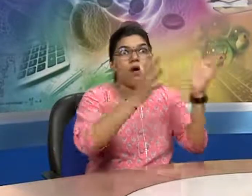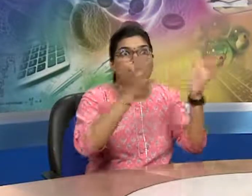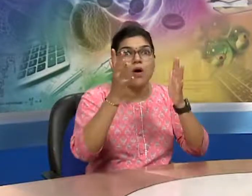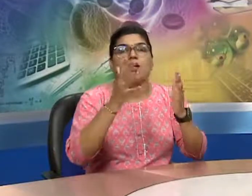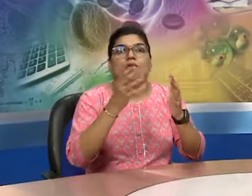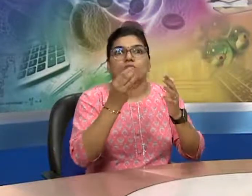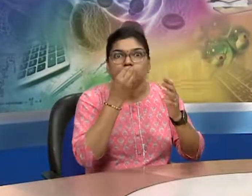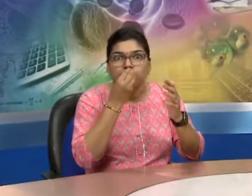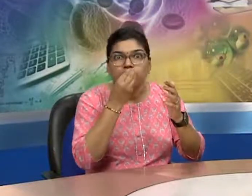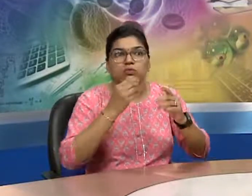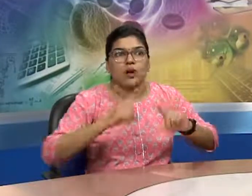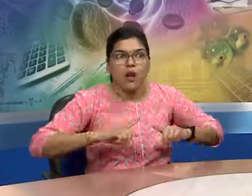is